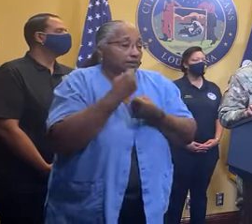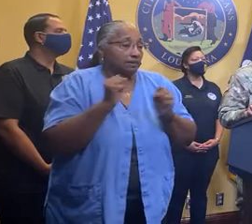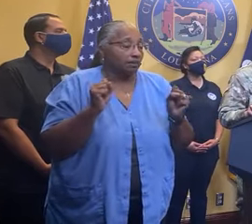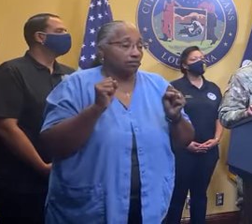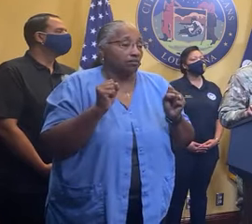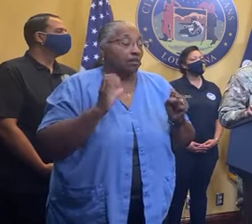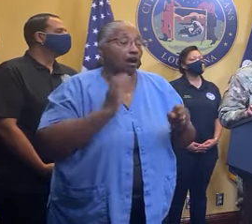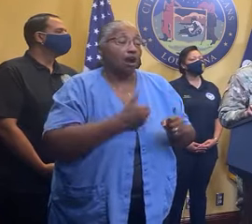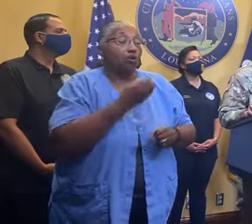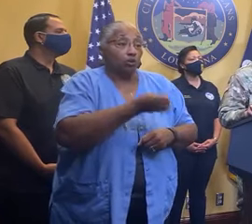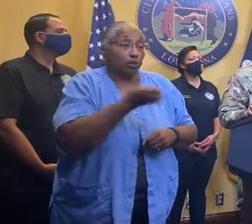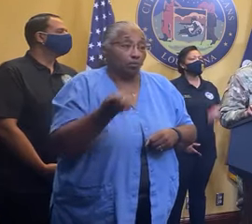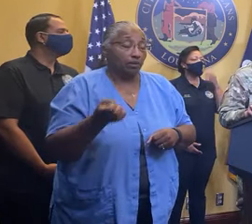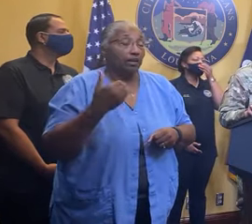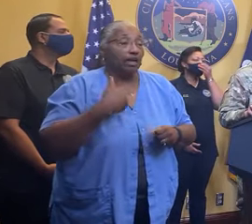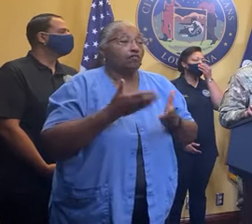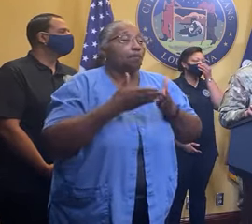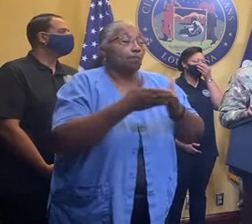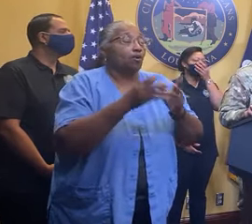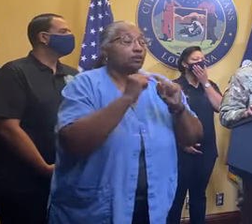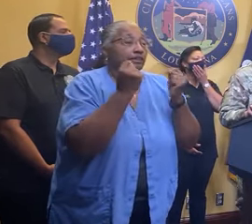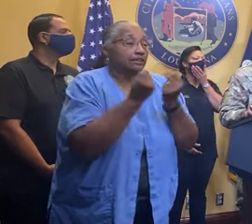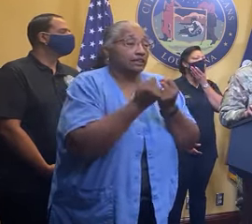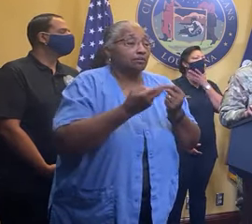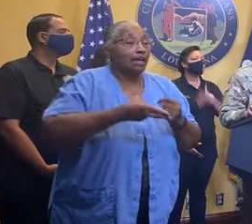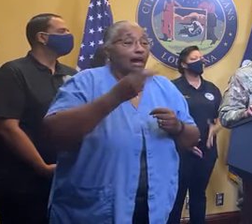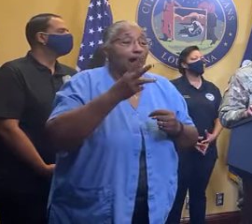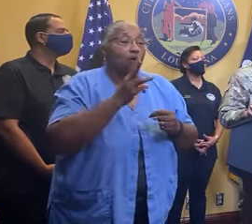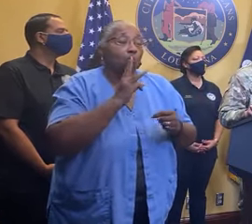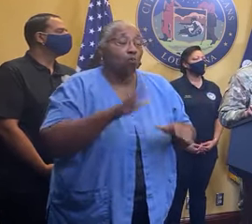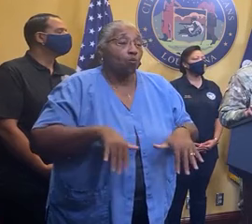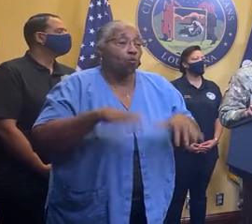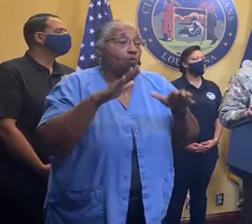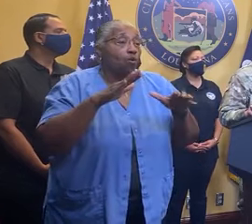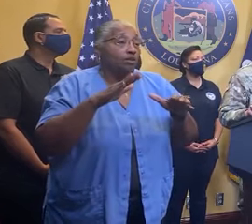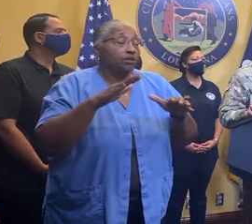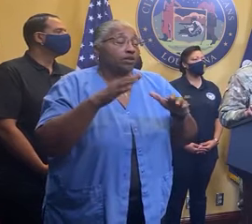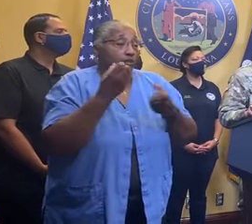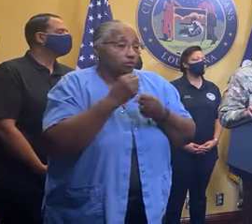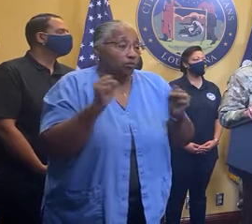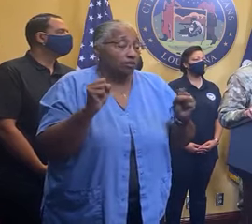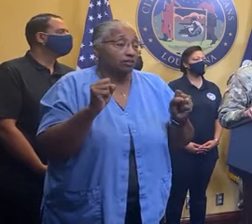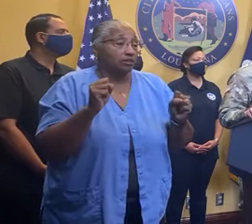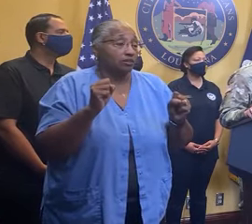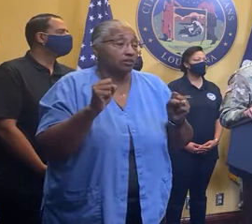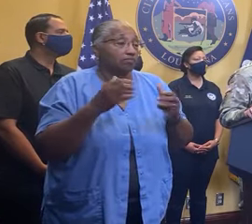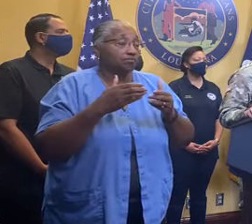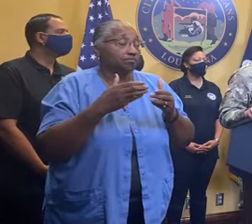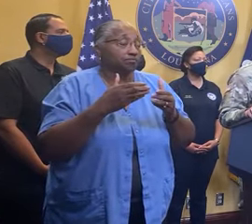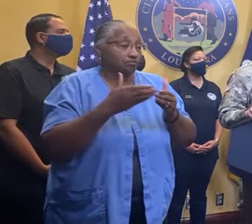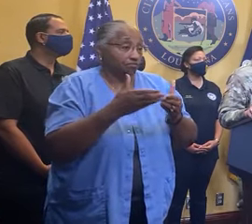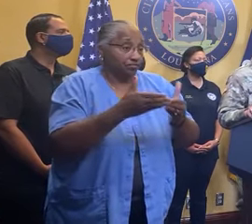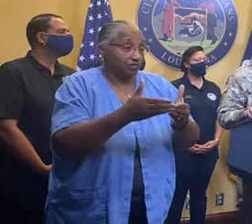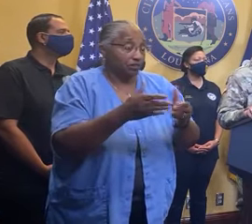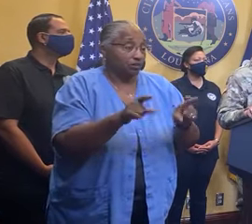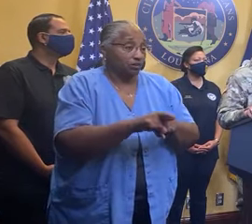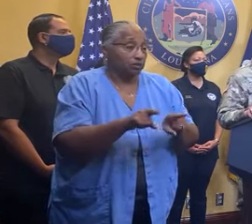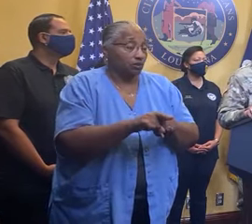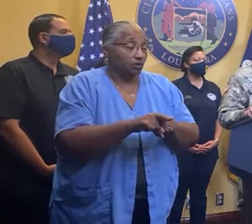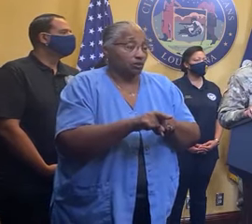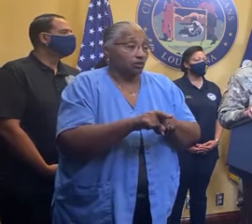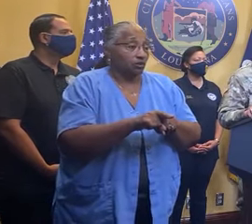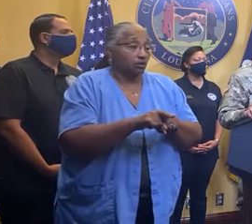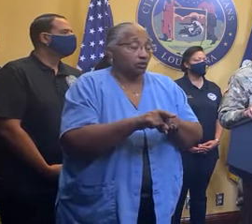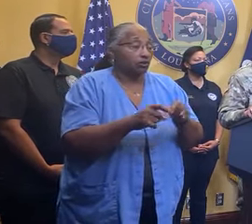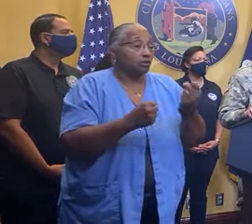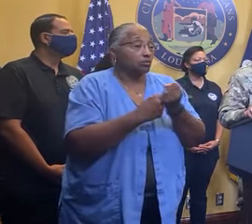equipment, we have boat teams, high water rescue vehicles, security forces in accordance with or